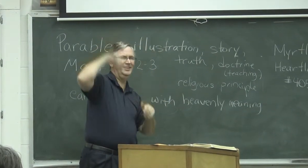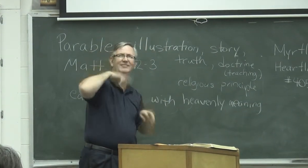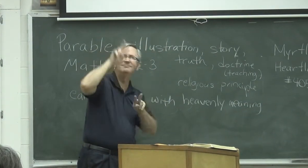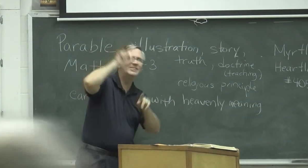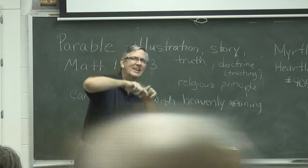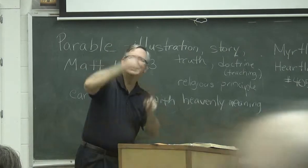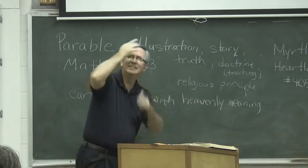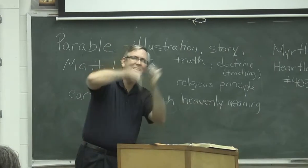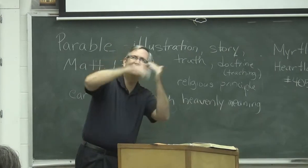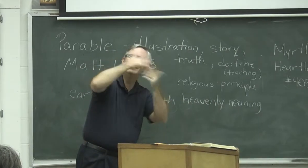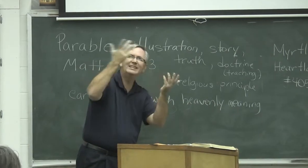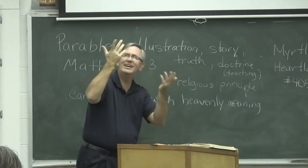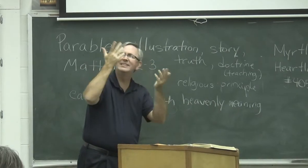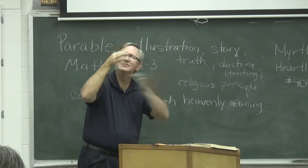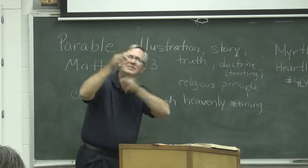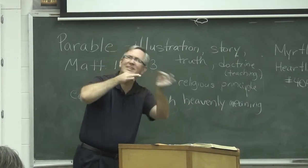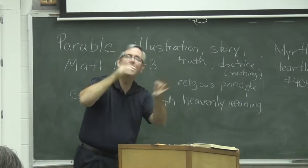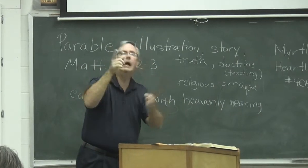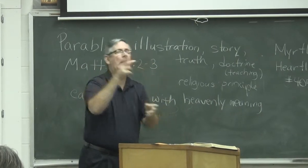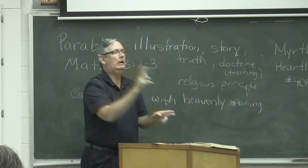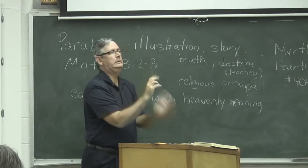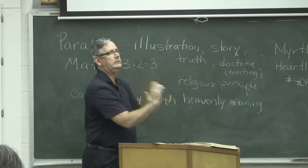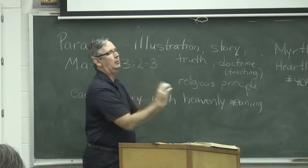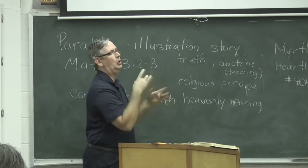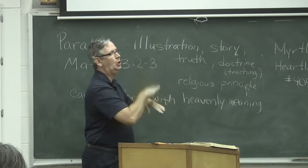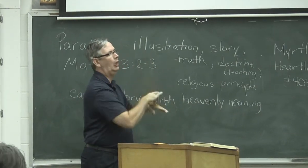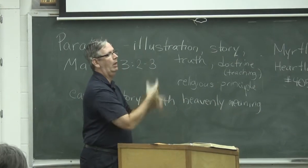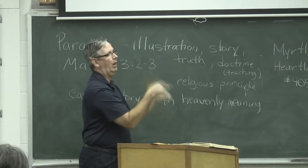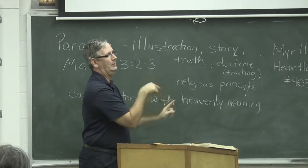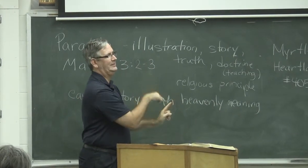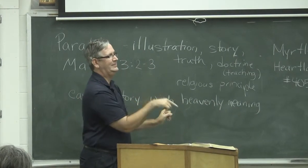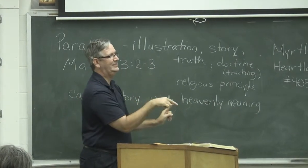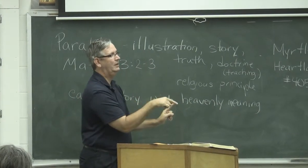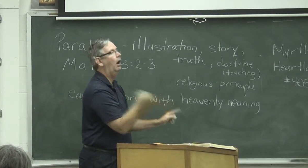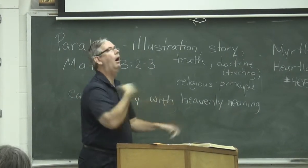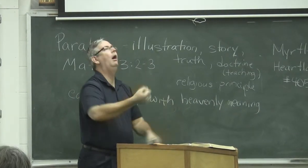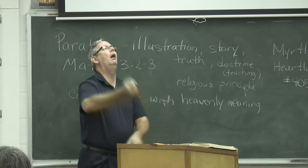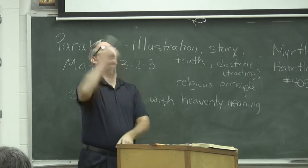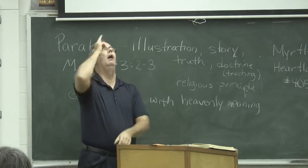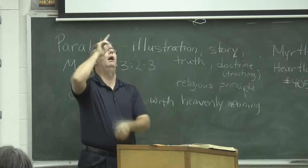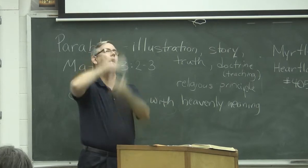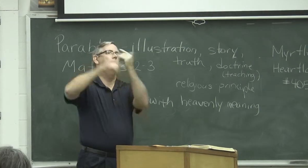heaven. Again, you might say, I can't understand heaven. Let me give you an example. Now I